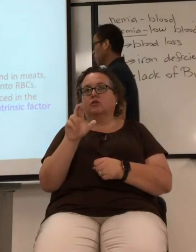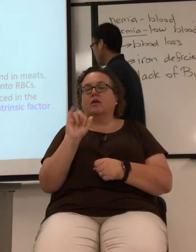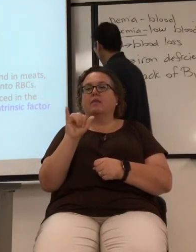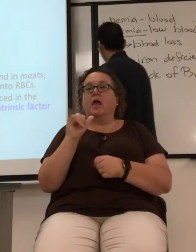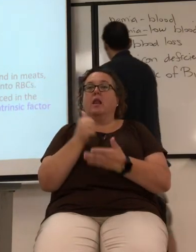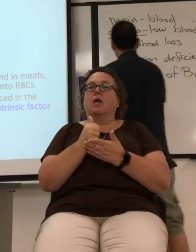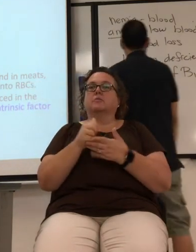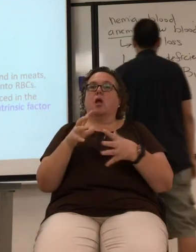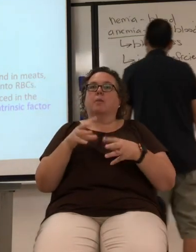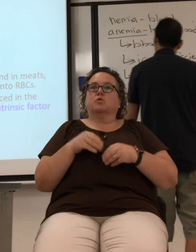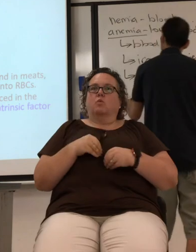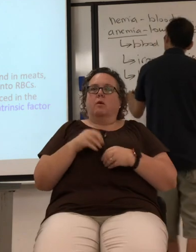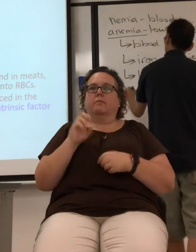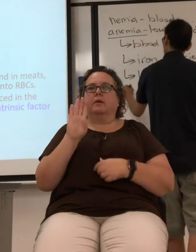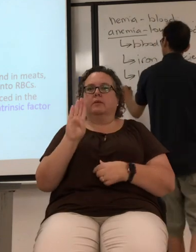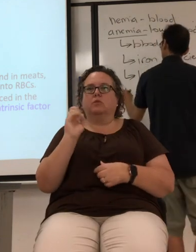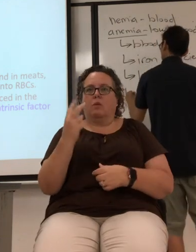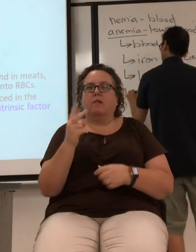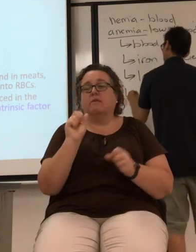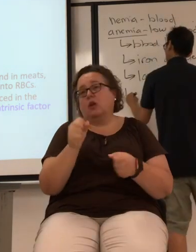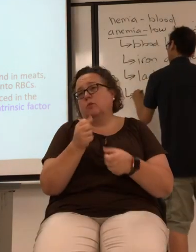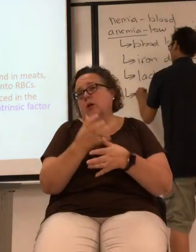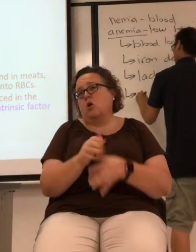so that could be a cause.